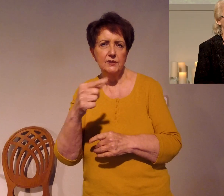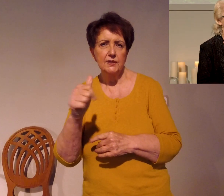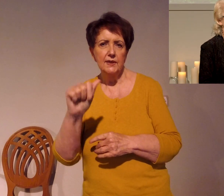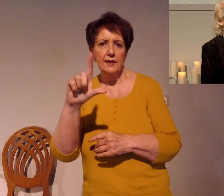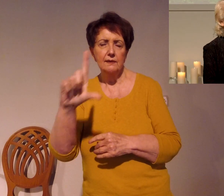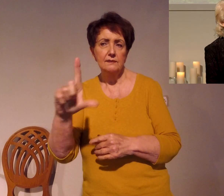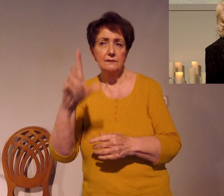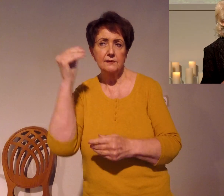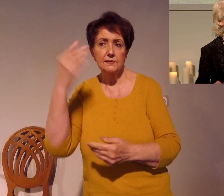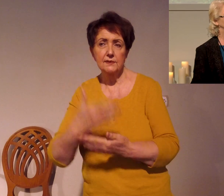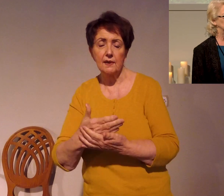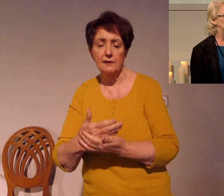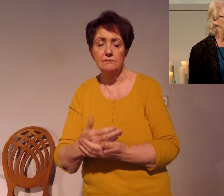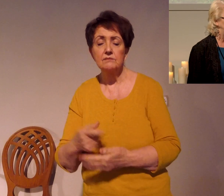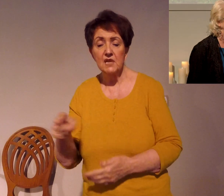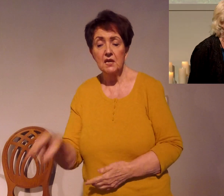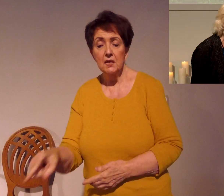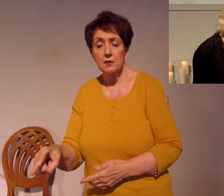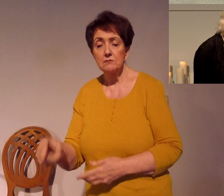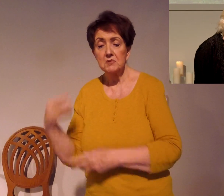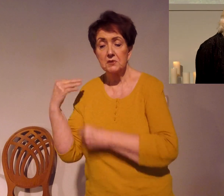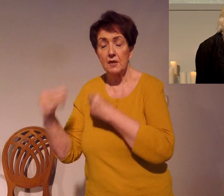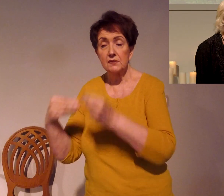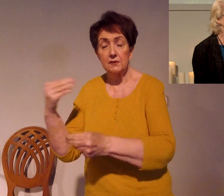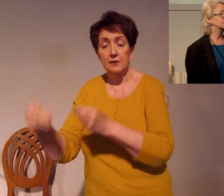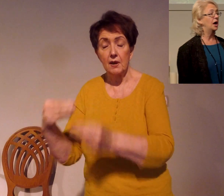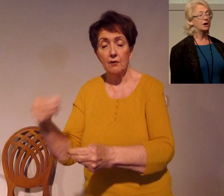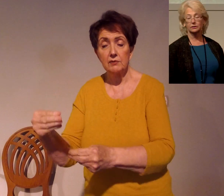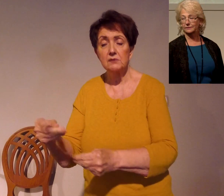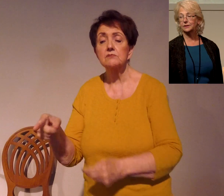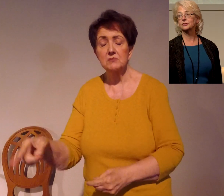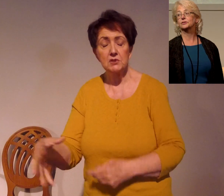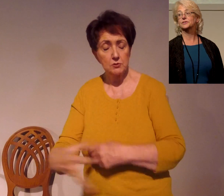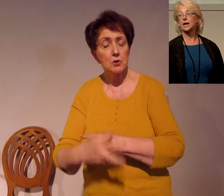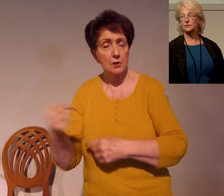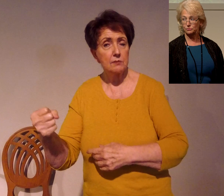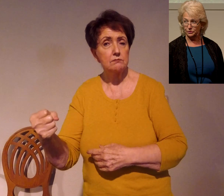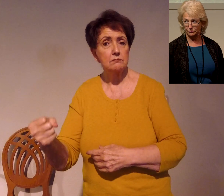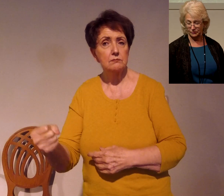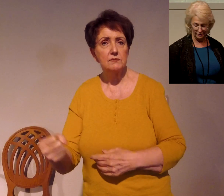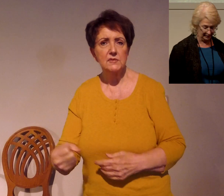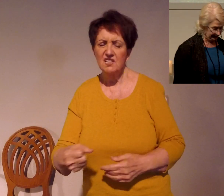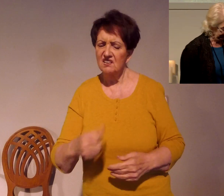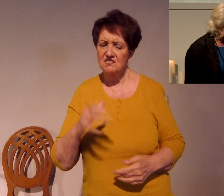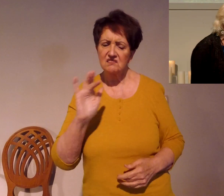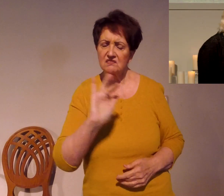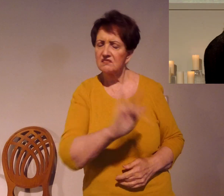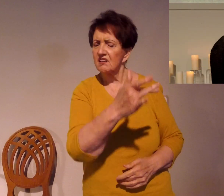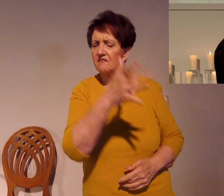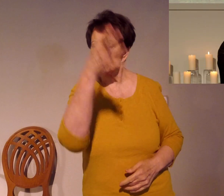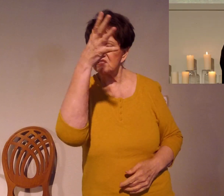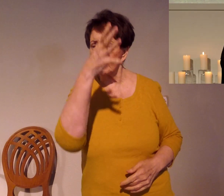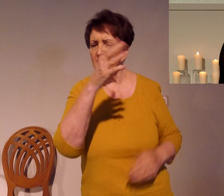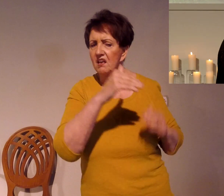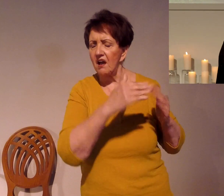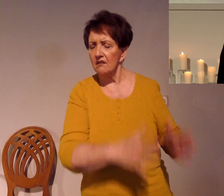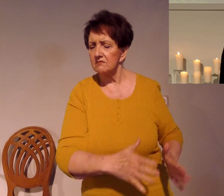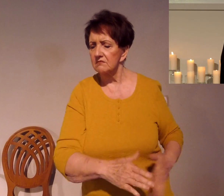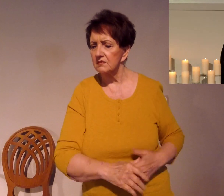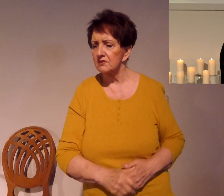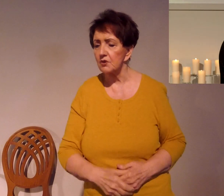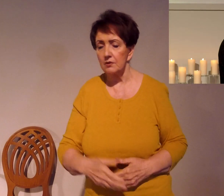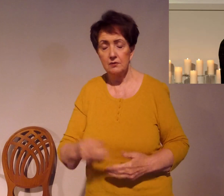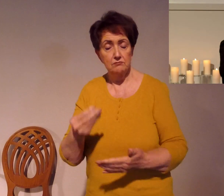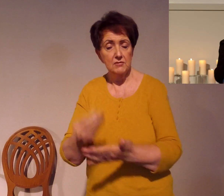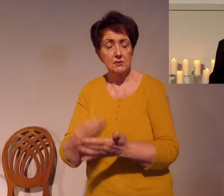inheritance and go out into the world because he is tired of living under his dad's roof. And he takes his